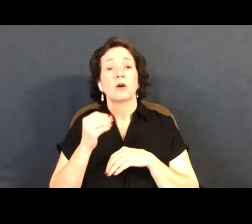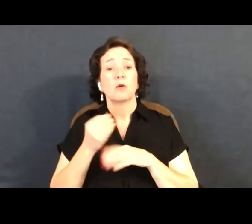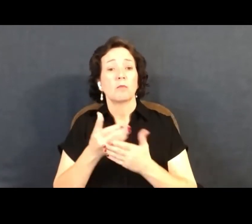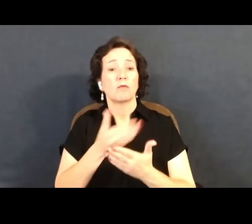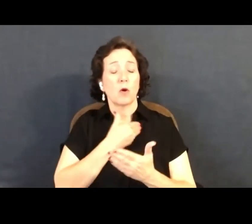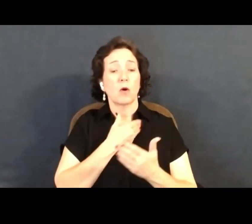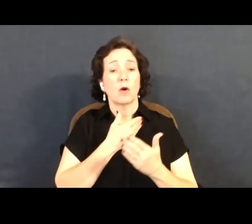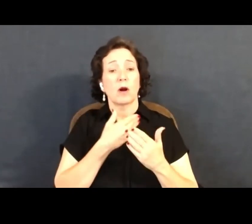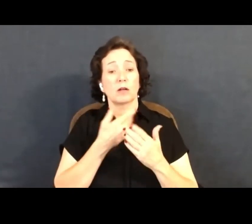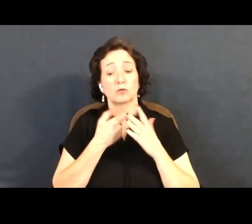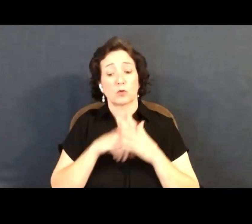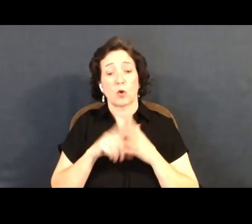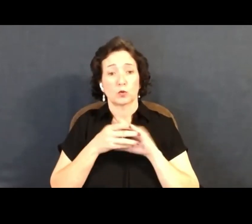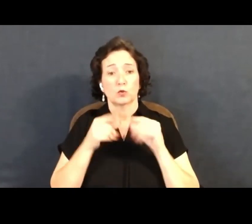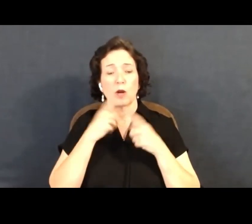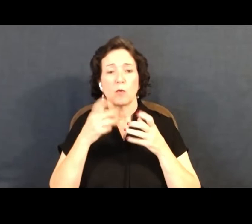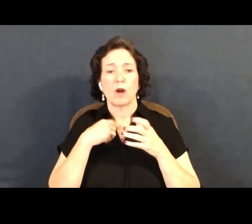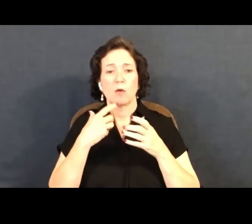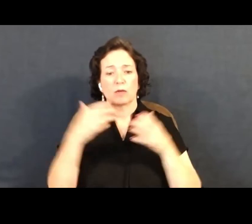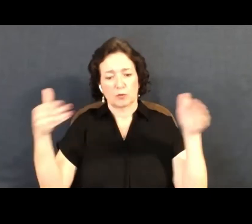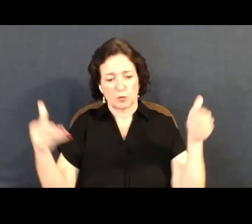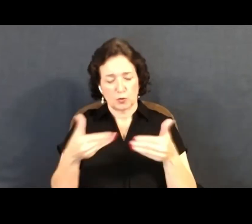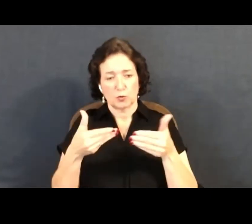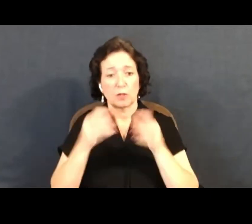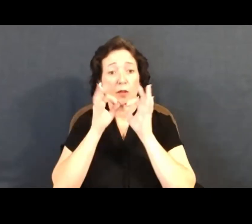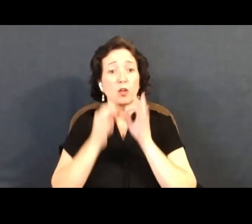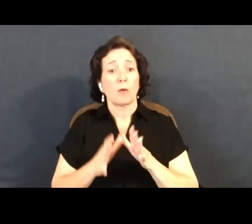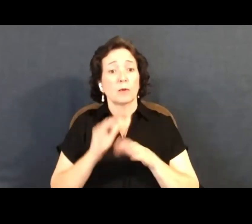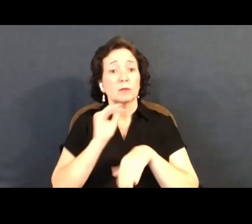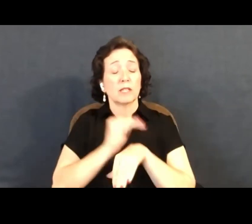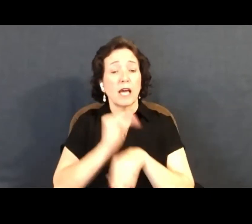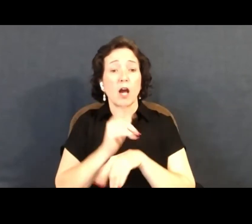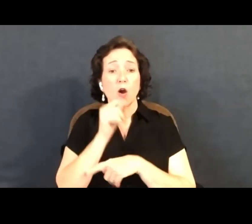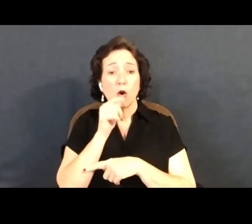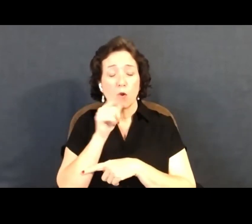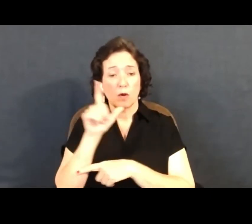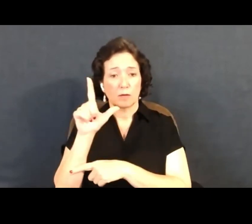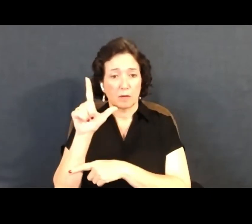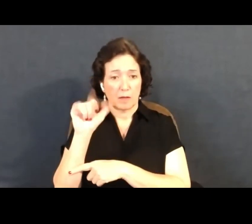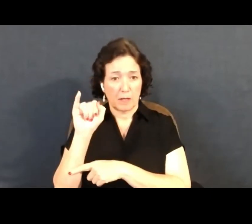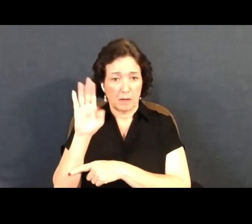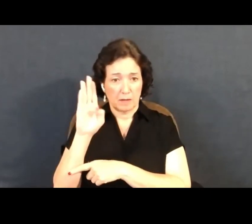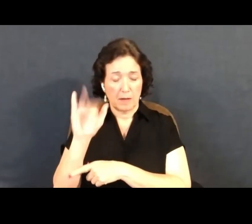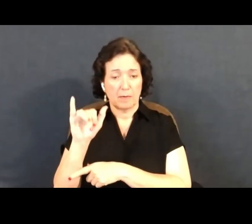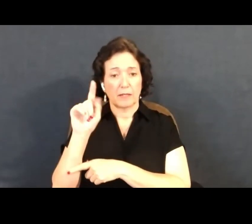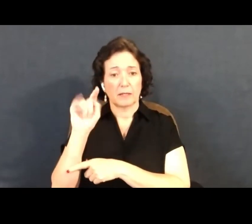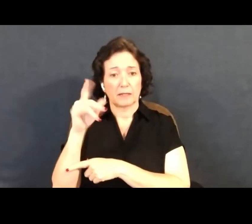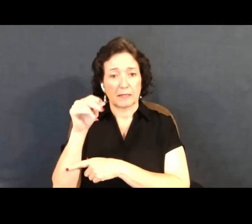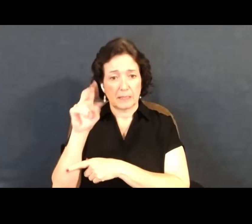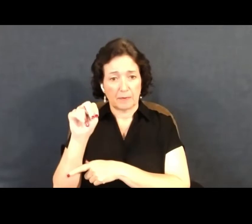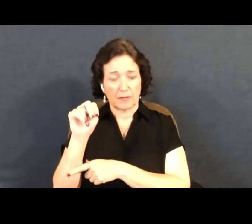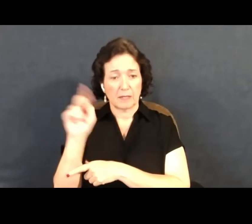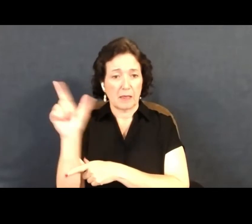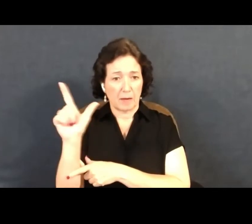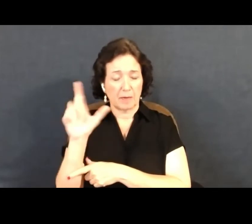to introduce our interpreters for the evening, Libby Tipton and Joel